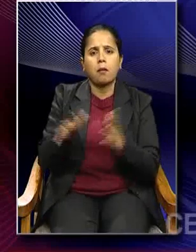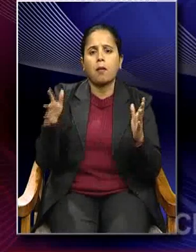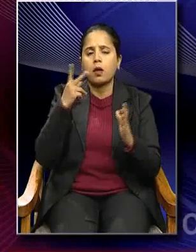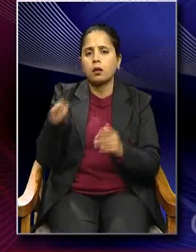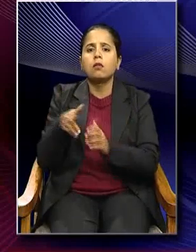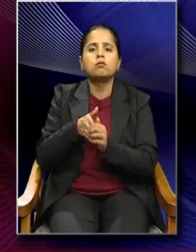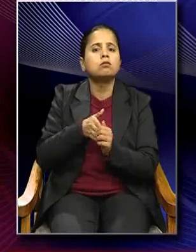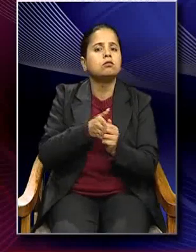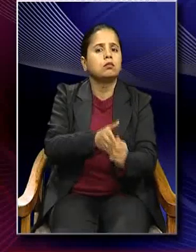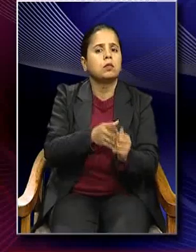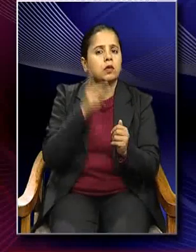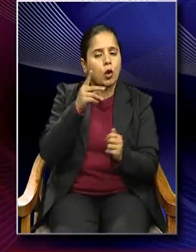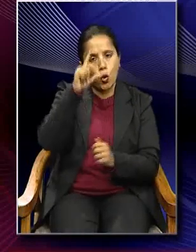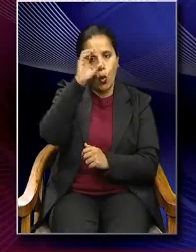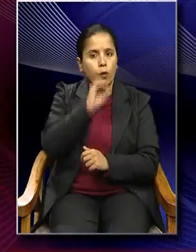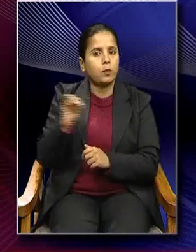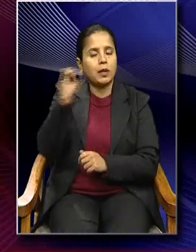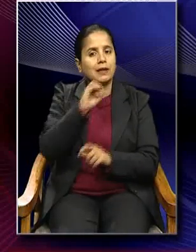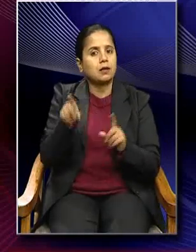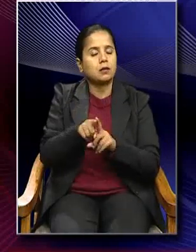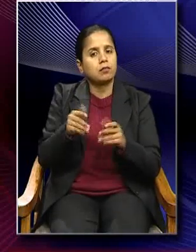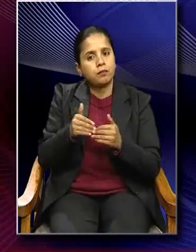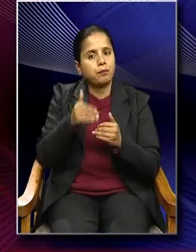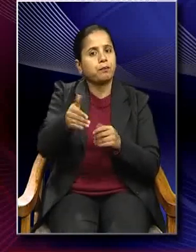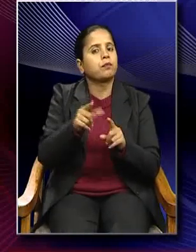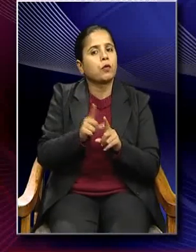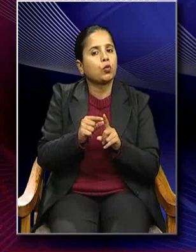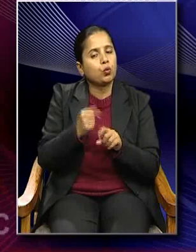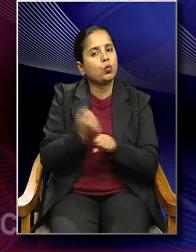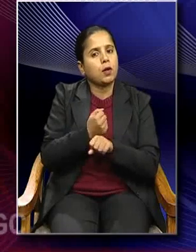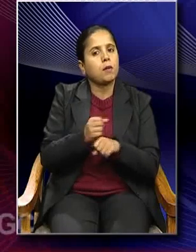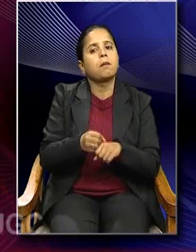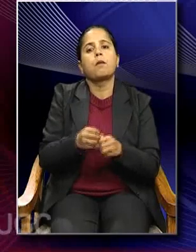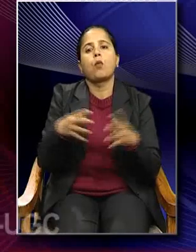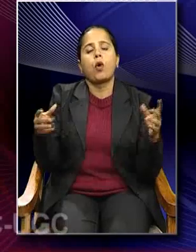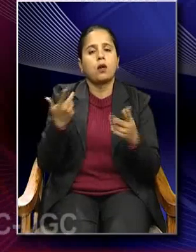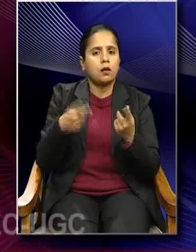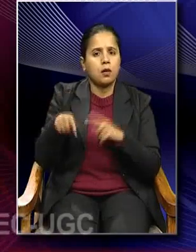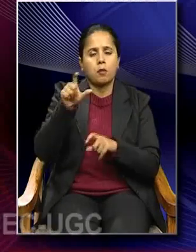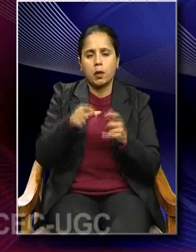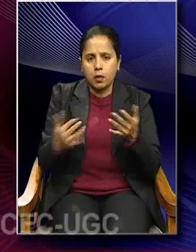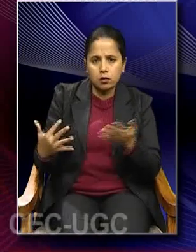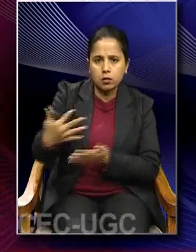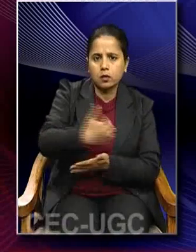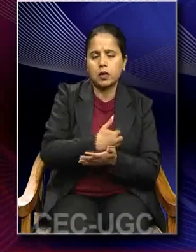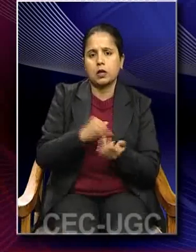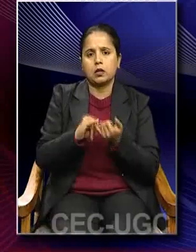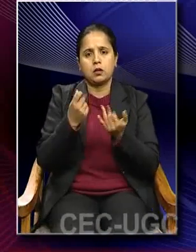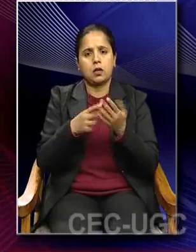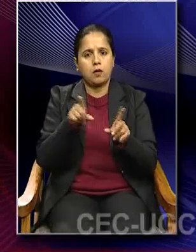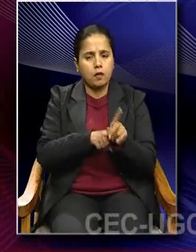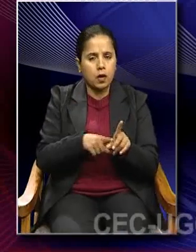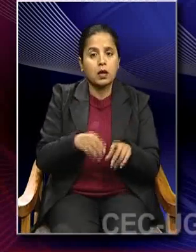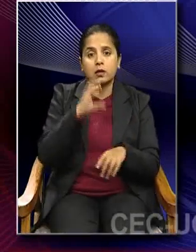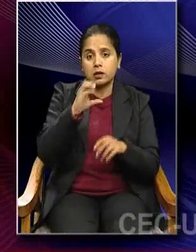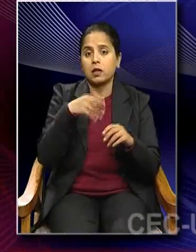driven towards opinion side, towards kind of polling, doing survey. And C. Wright